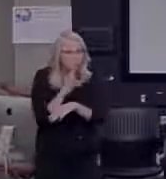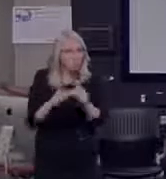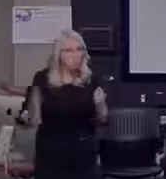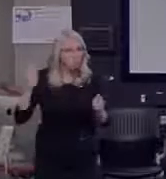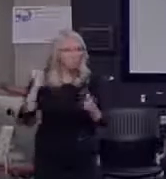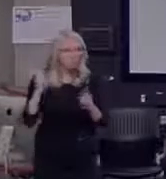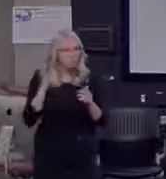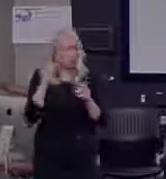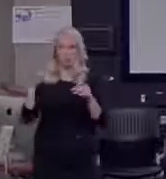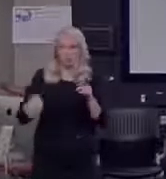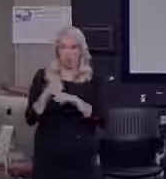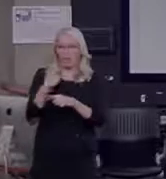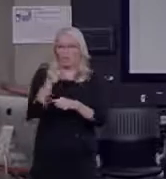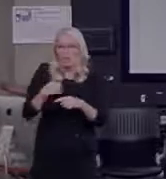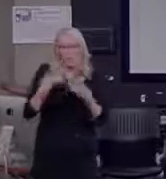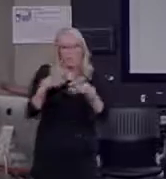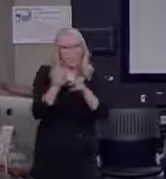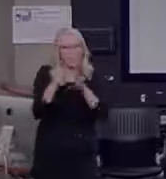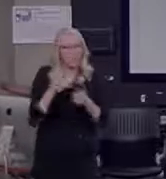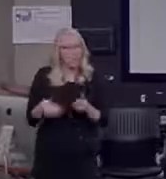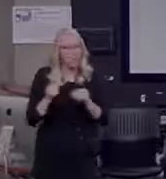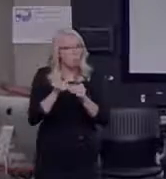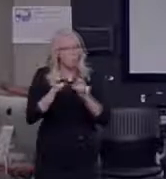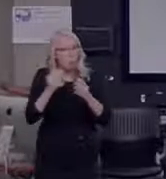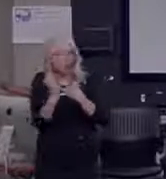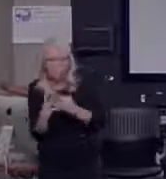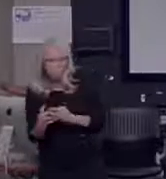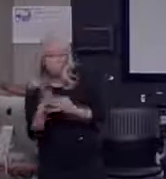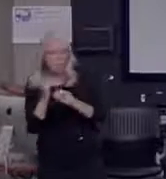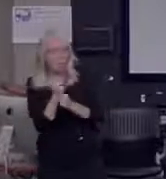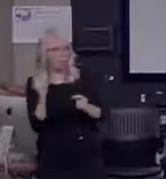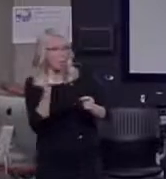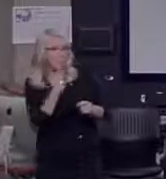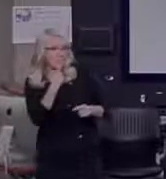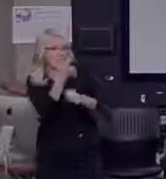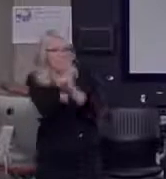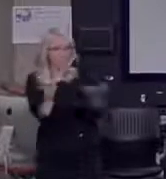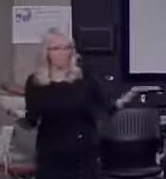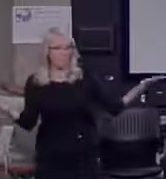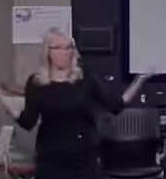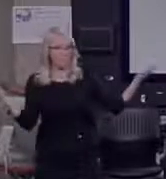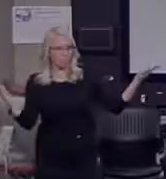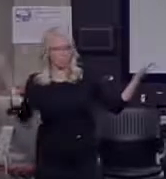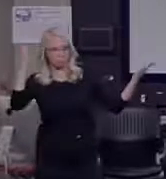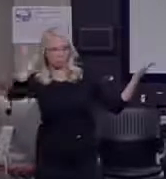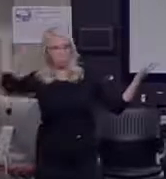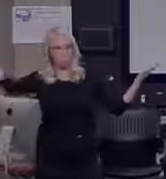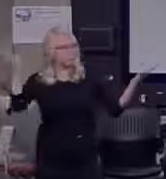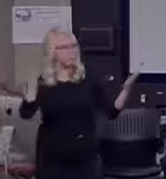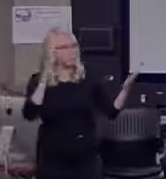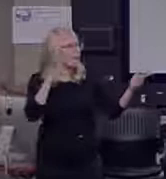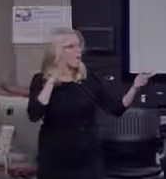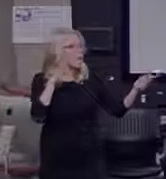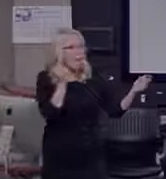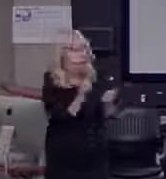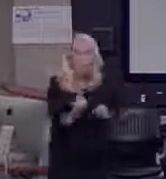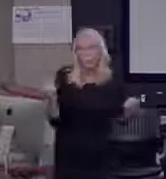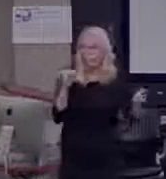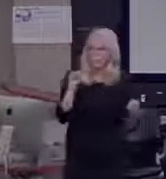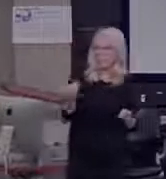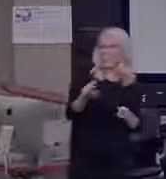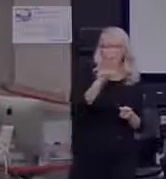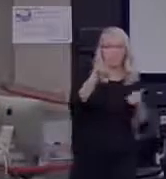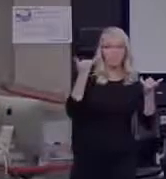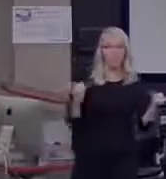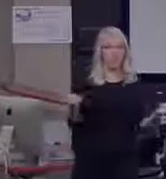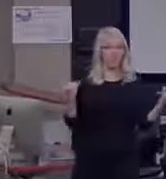the gatekeepers, anybody can say anything, and you'll believe it. Kathy, anybody is an expert. Anyone's an expert.